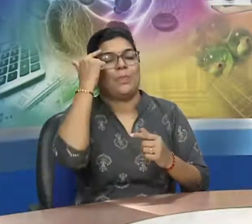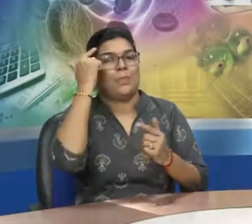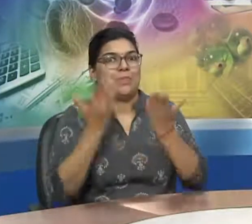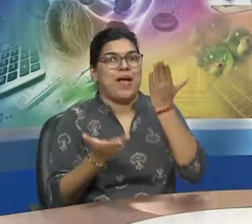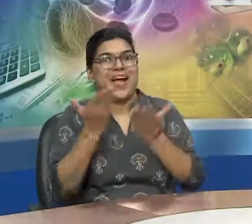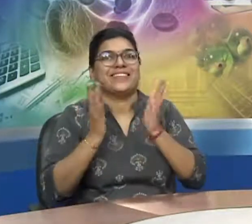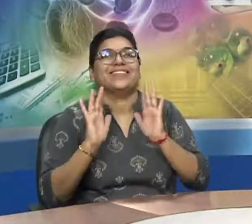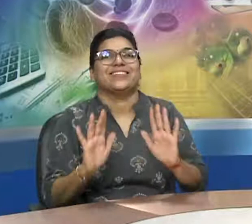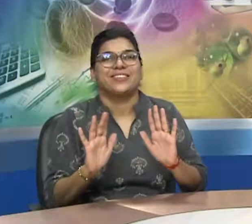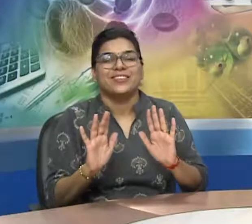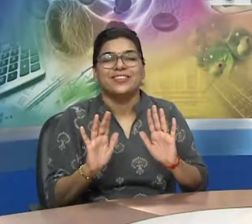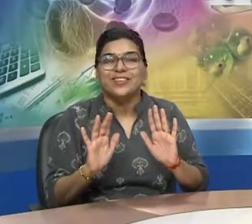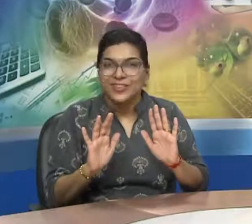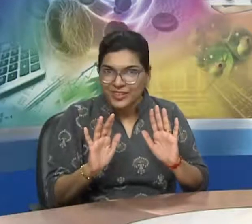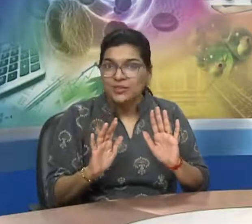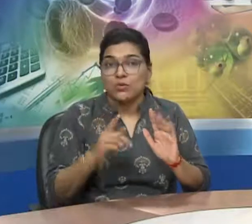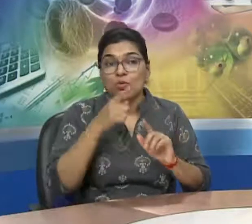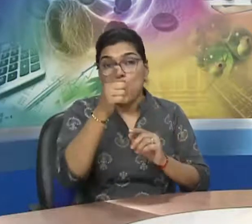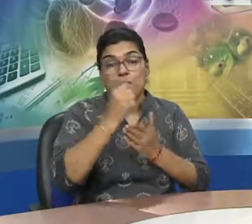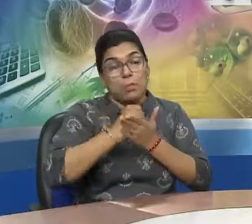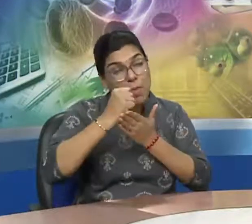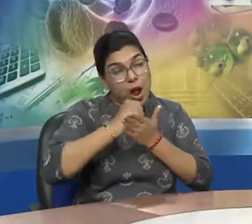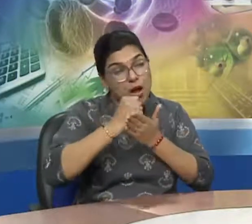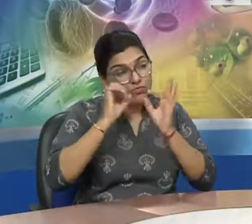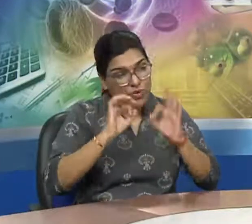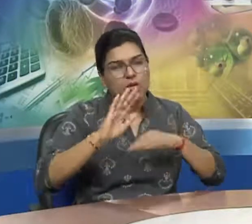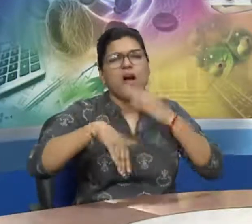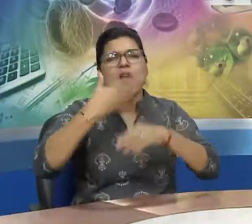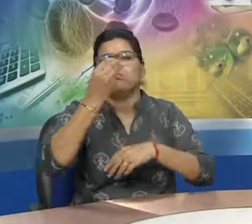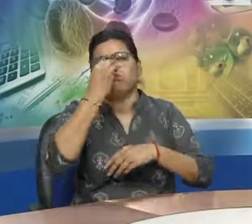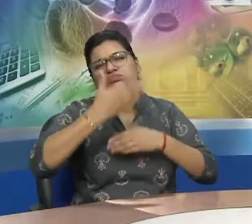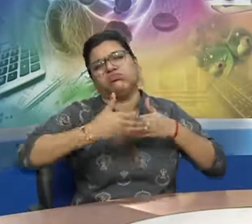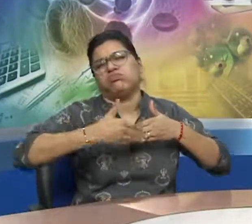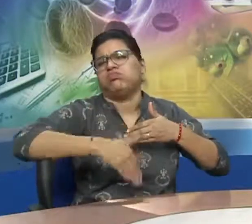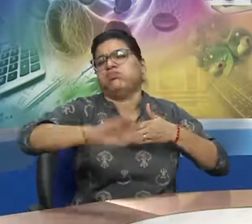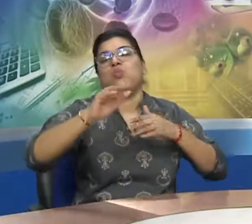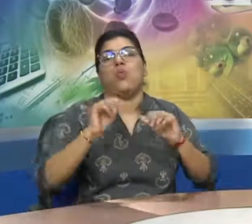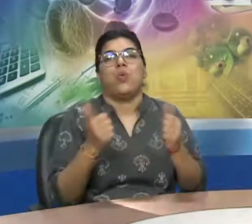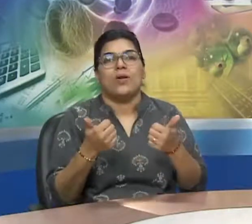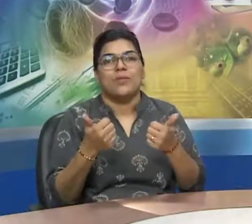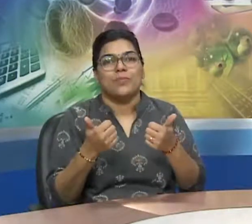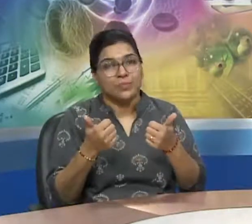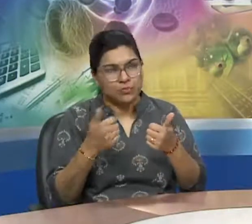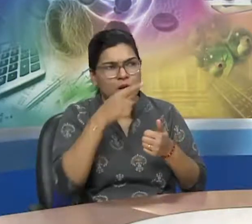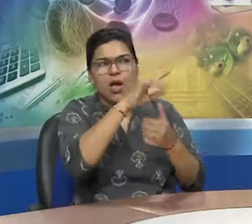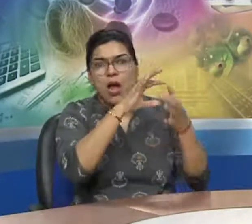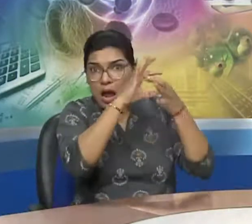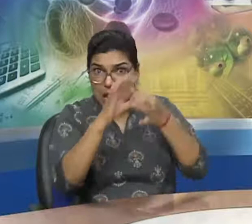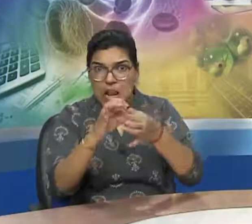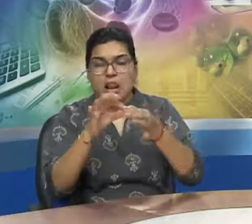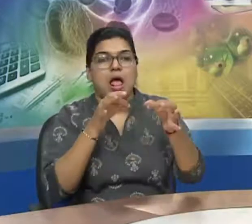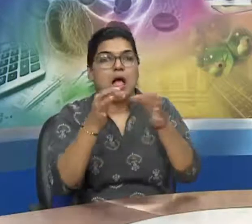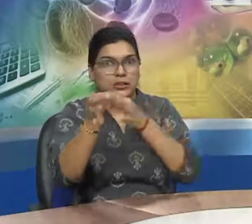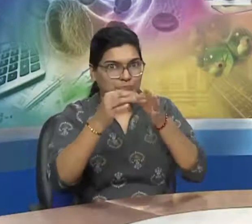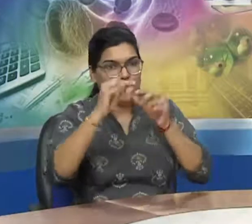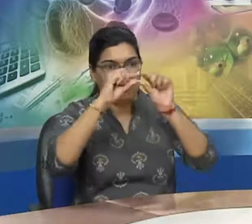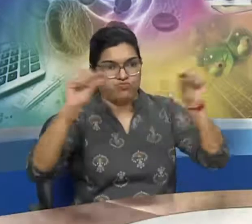Sometimes they have opposite meanings. So you need to practice a lot. After that you can easily understand